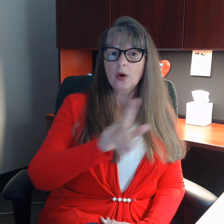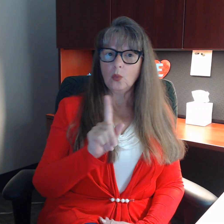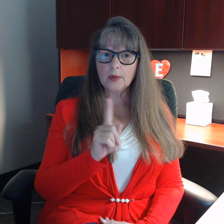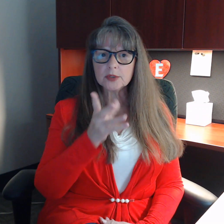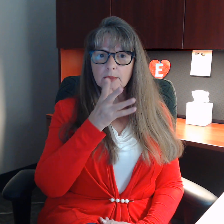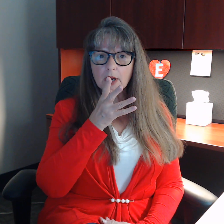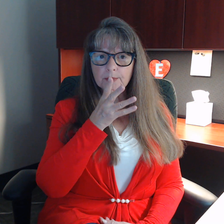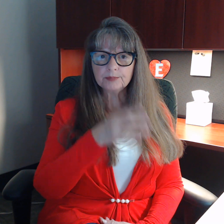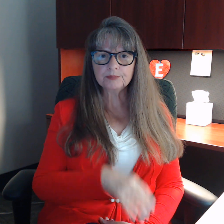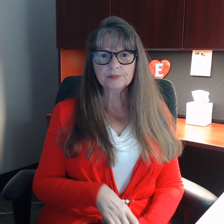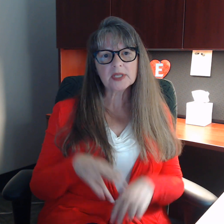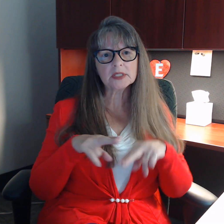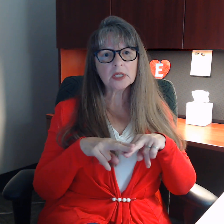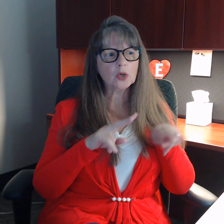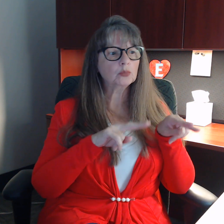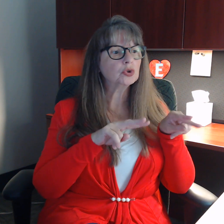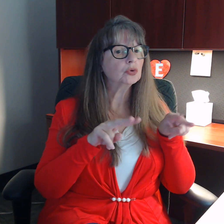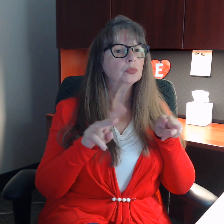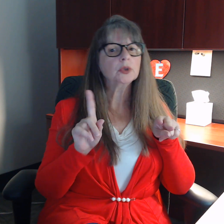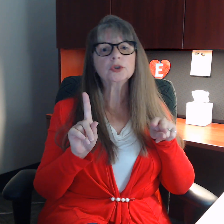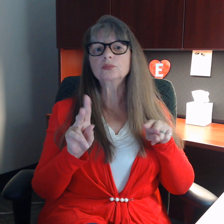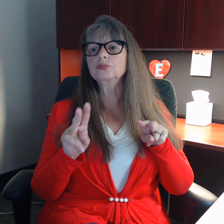where was her mom? Sitting there watching her. Where she?